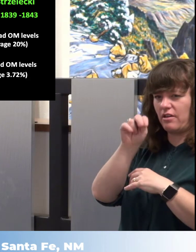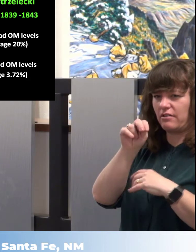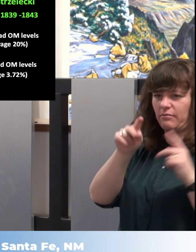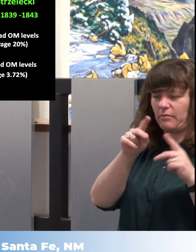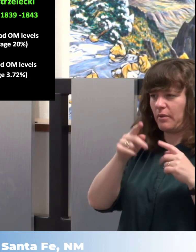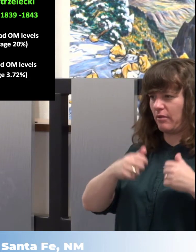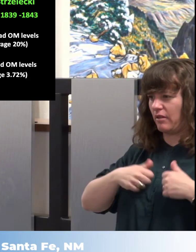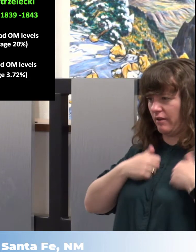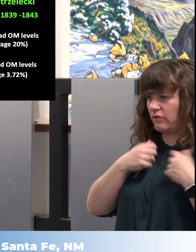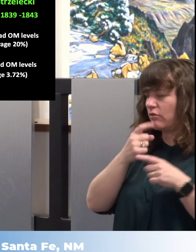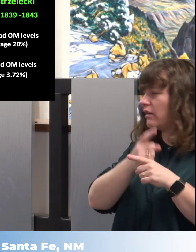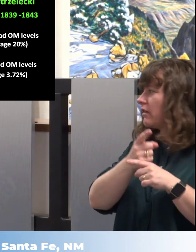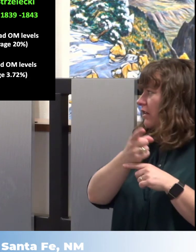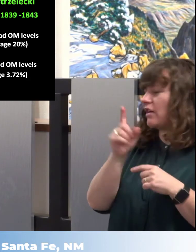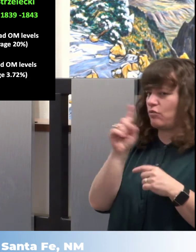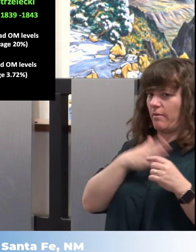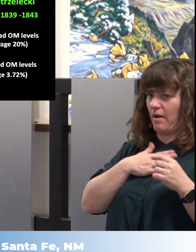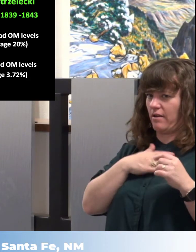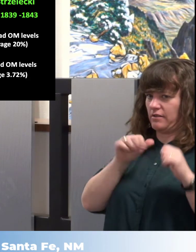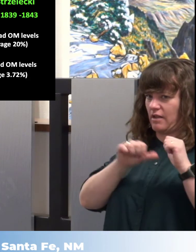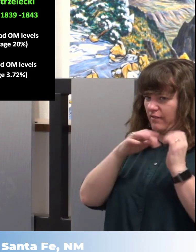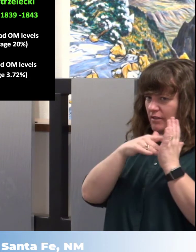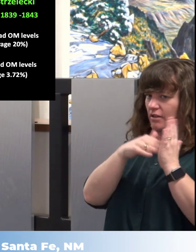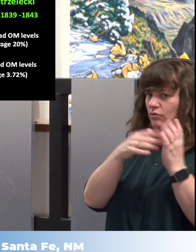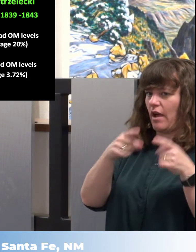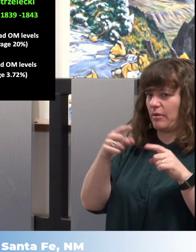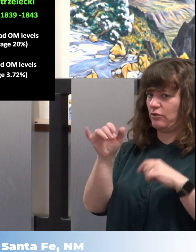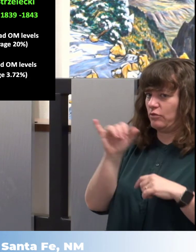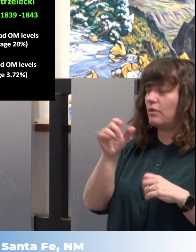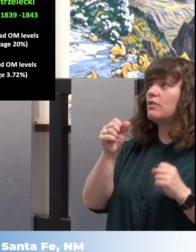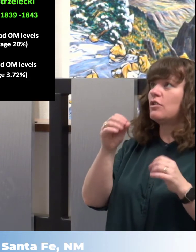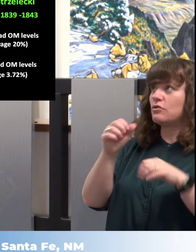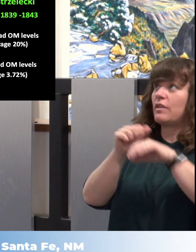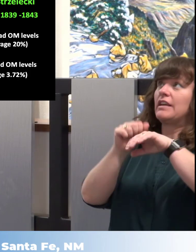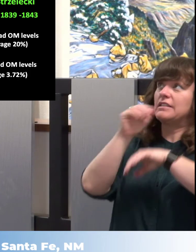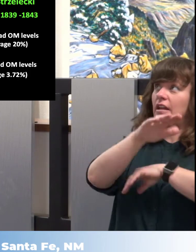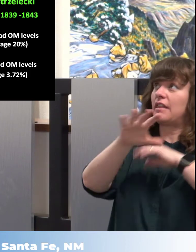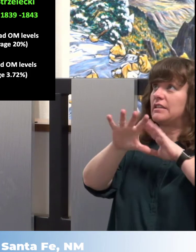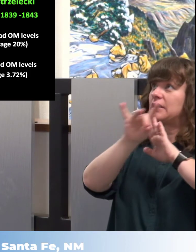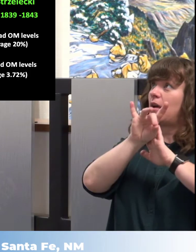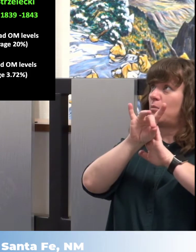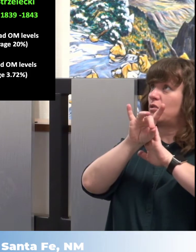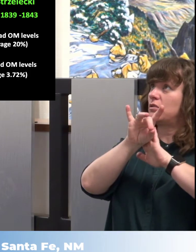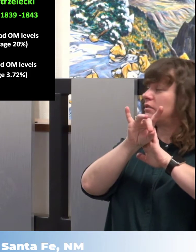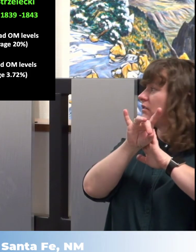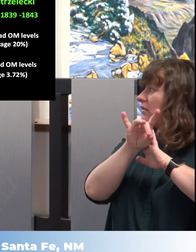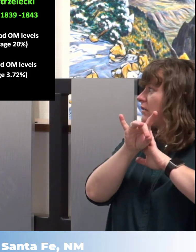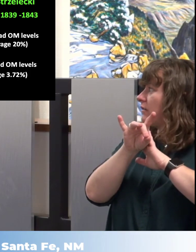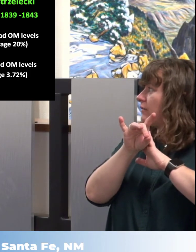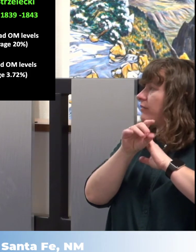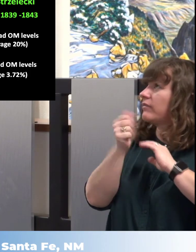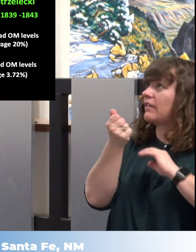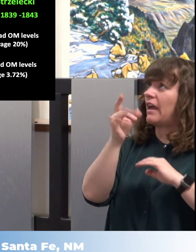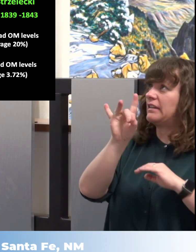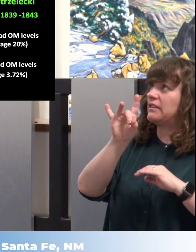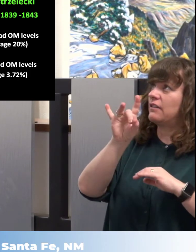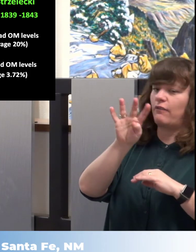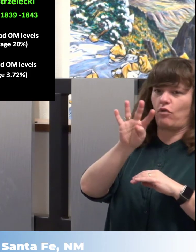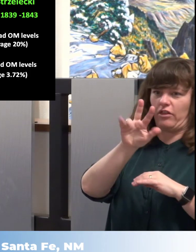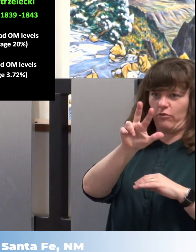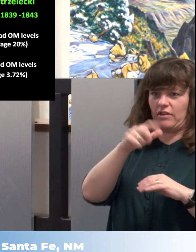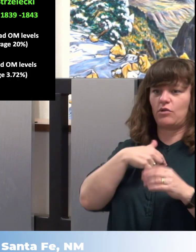studies were undertaken. So he sent these soil samples back in 1843. he